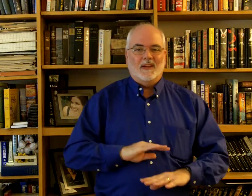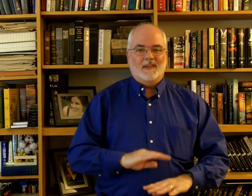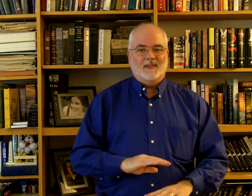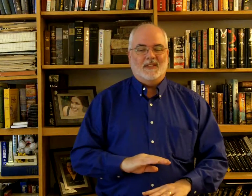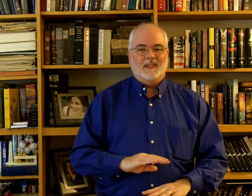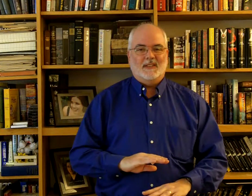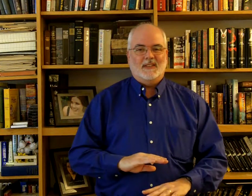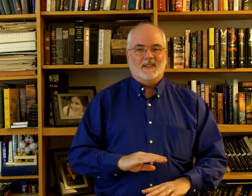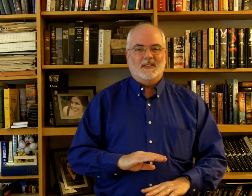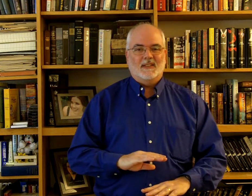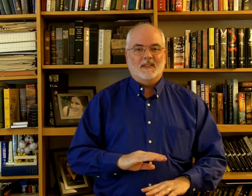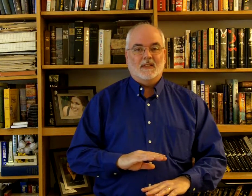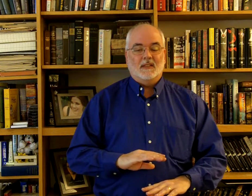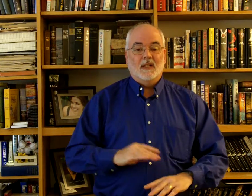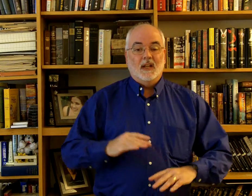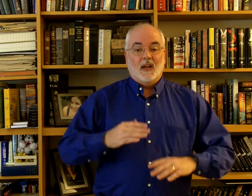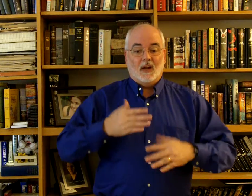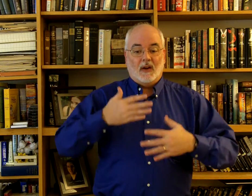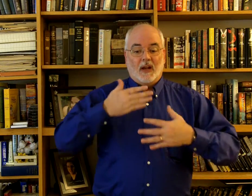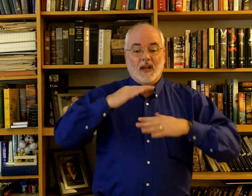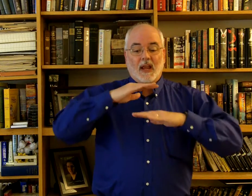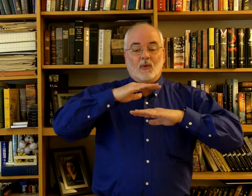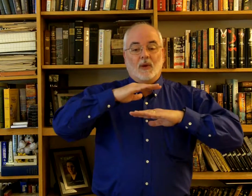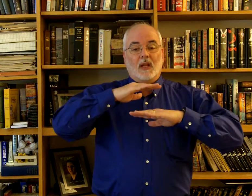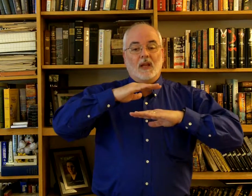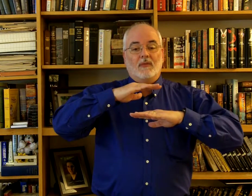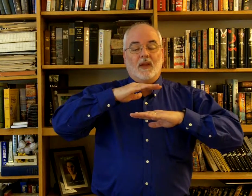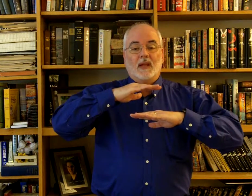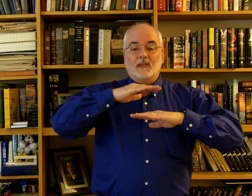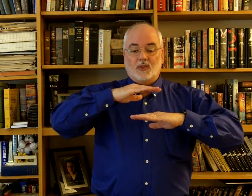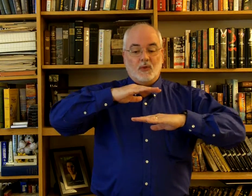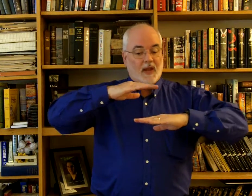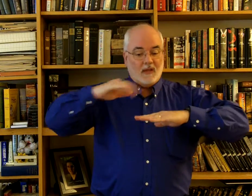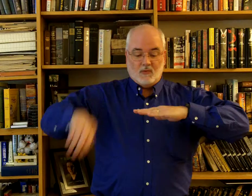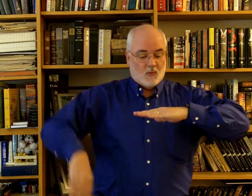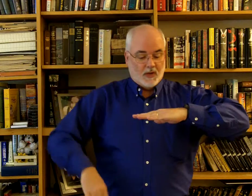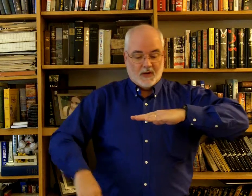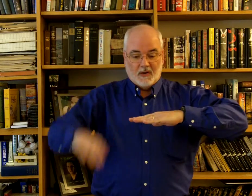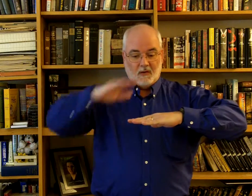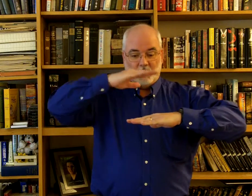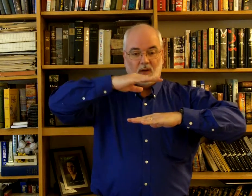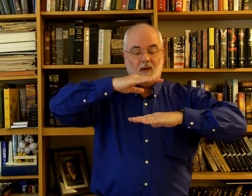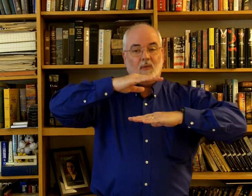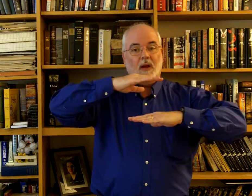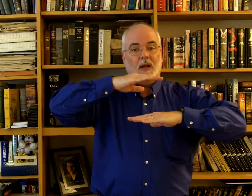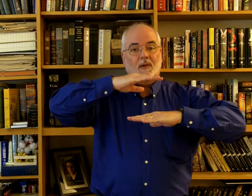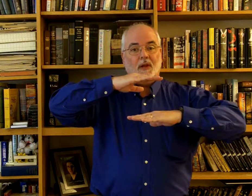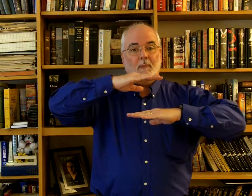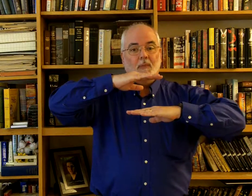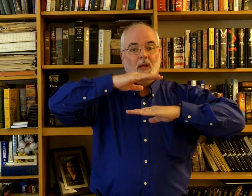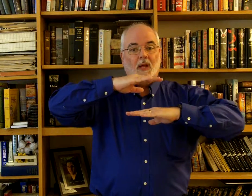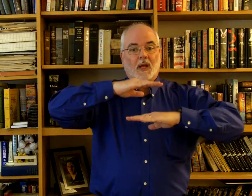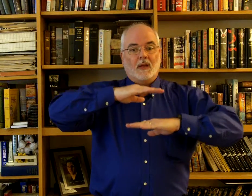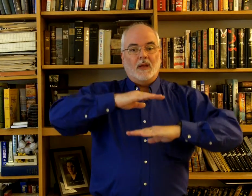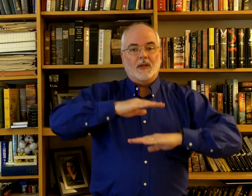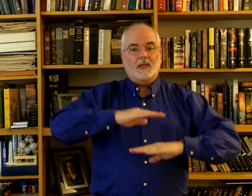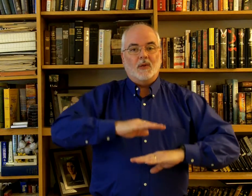relieved. All right, relief is two hands, one here, the right hand on top, and they just go